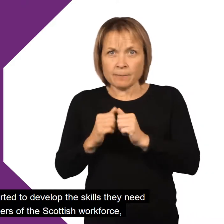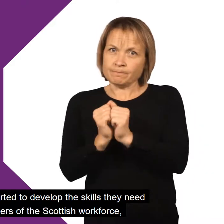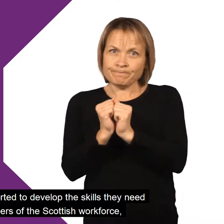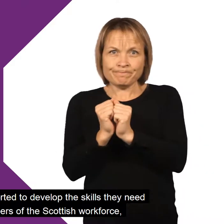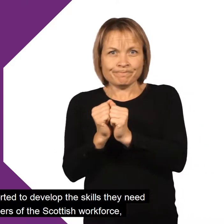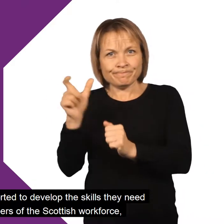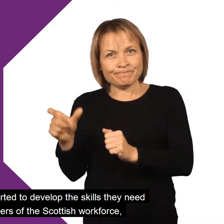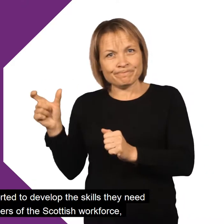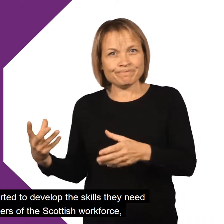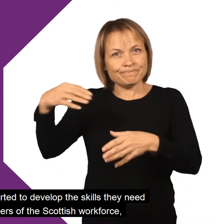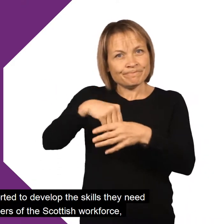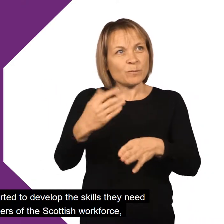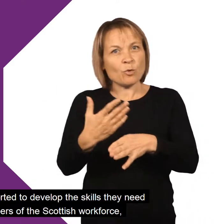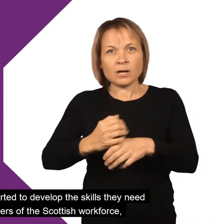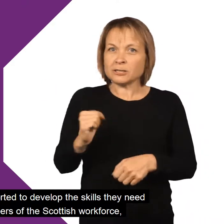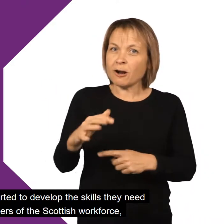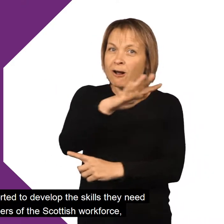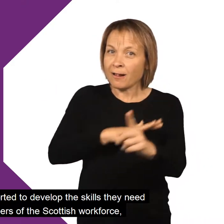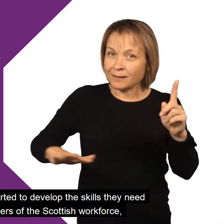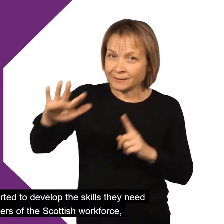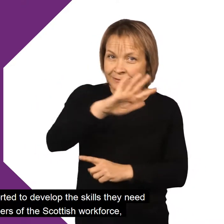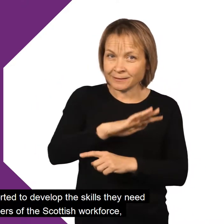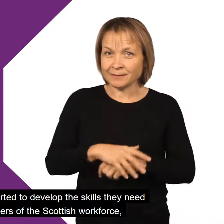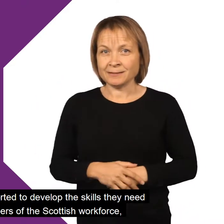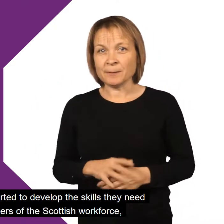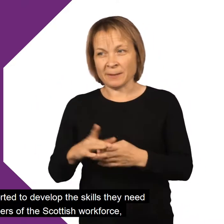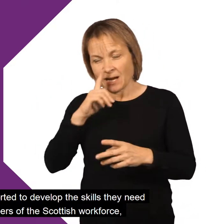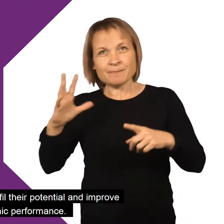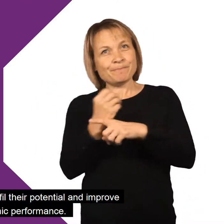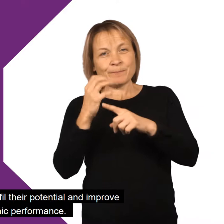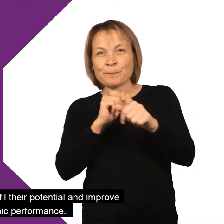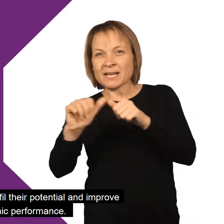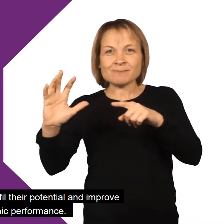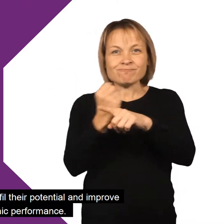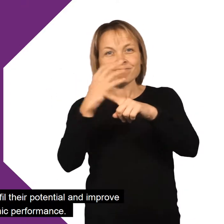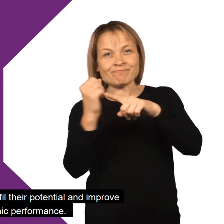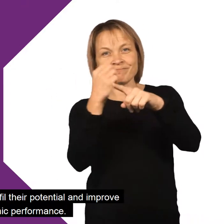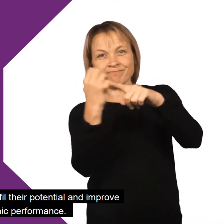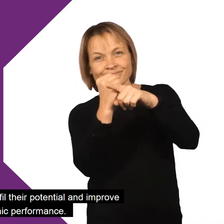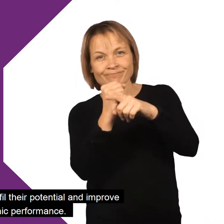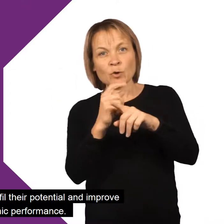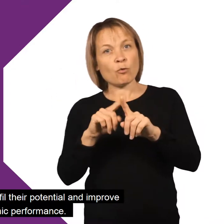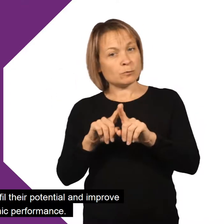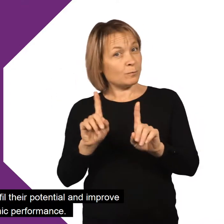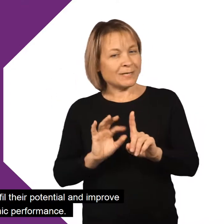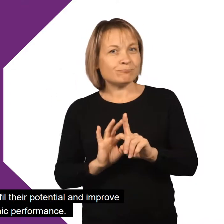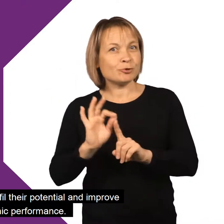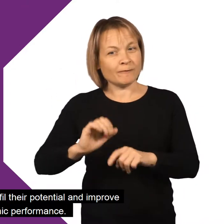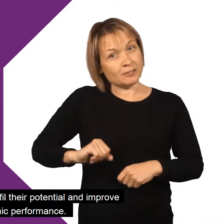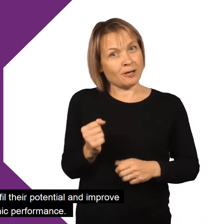need to become valued members of the Scottish workforce So that they will fulfil their potential and improve